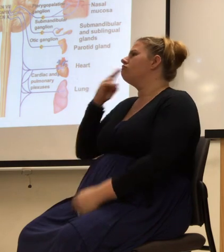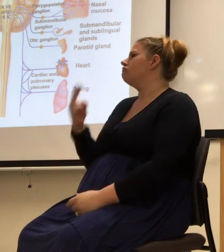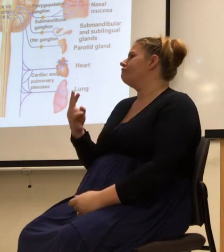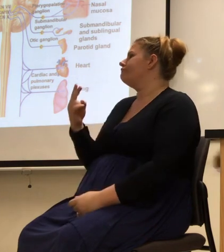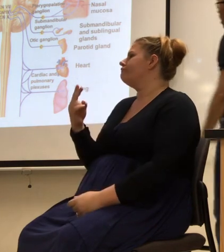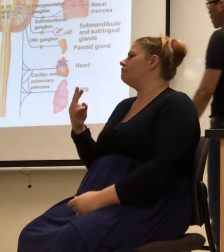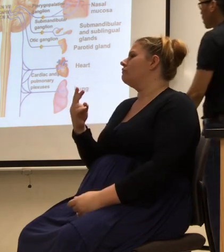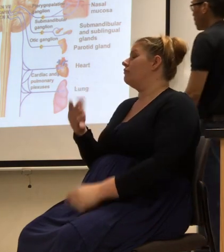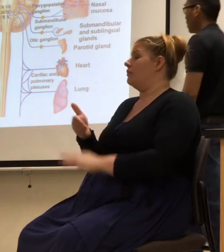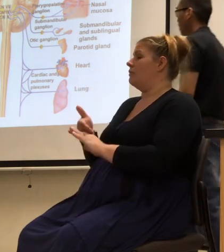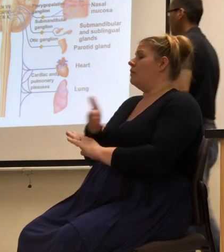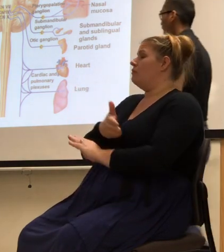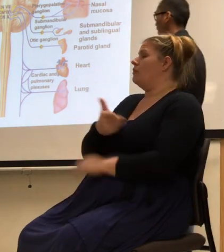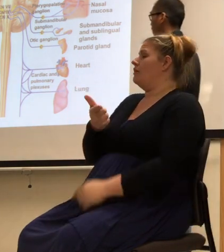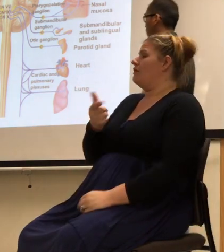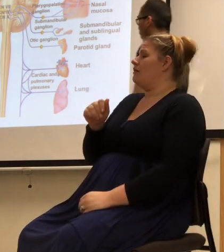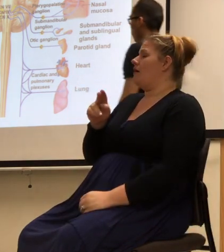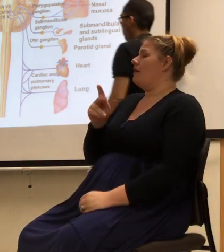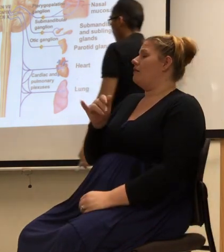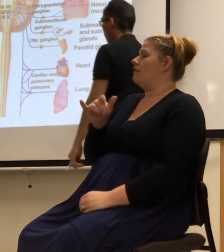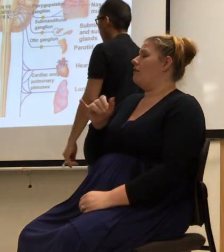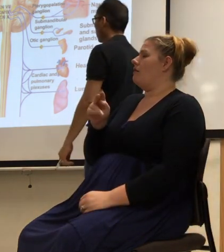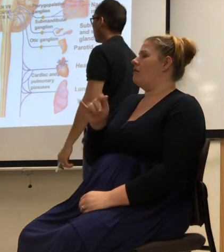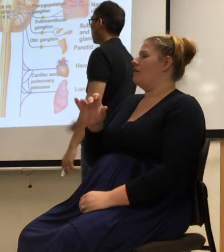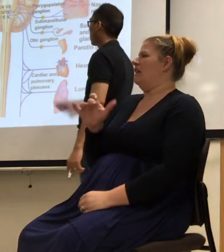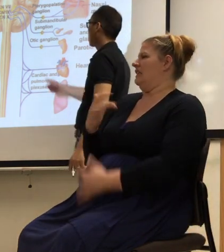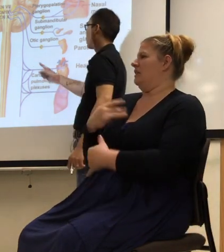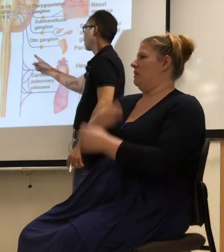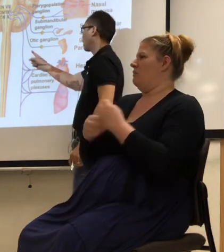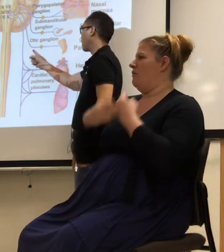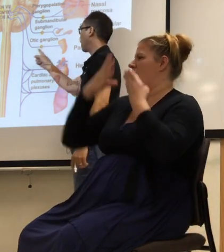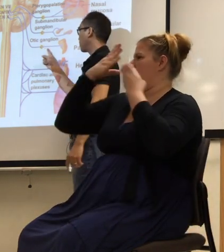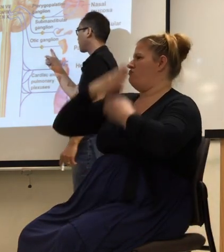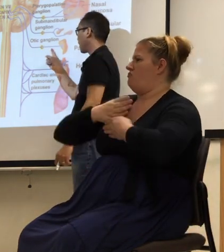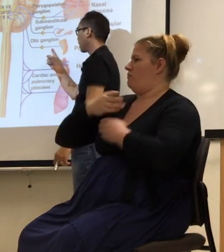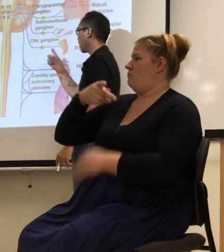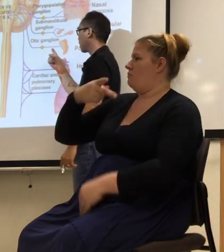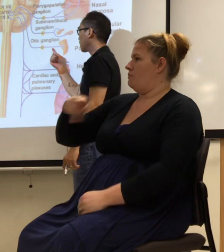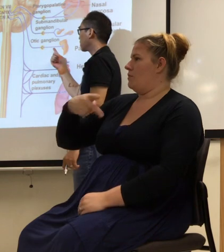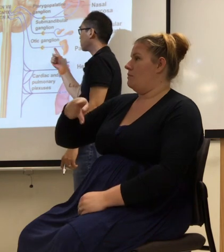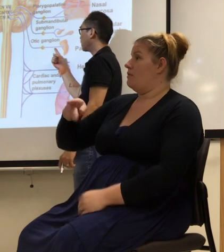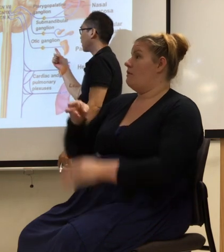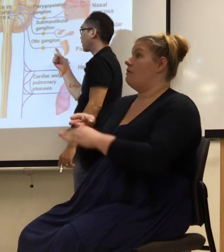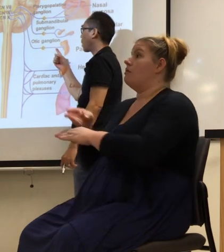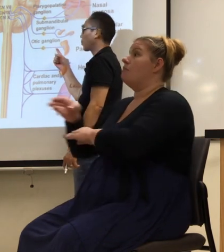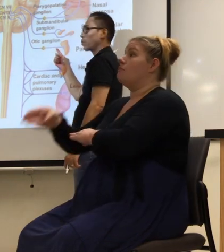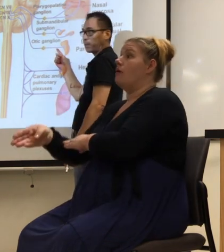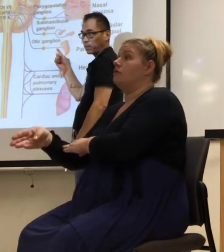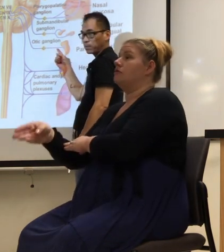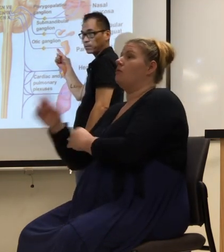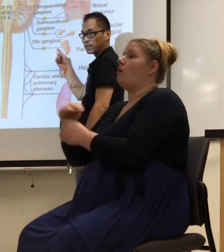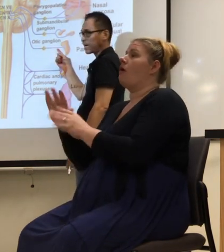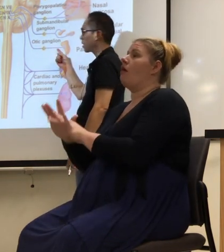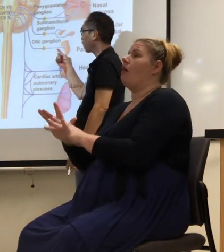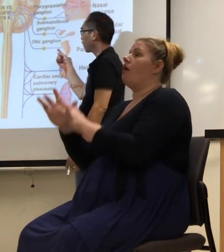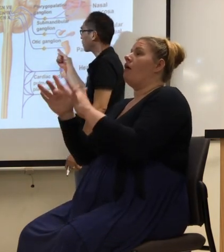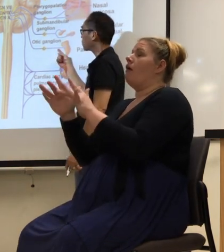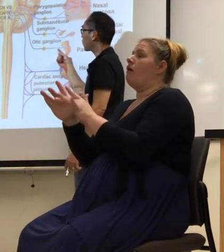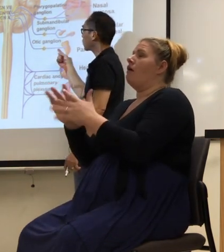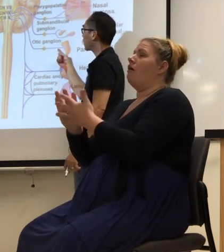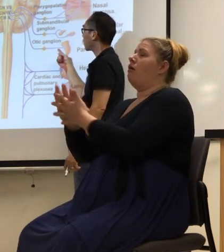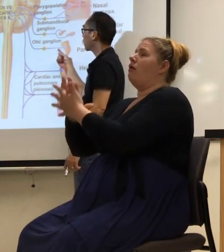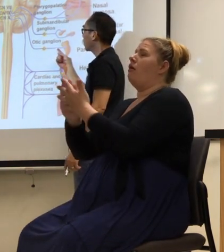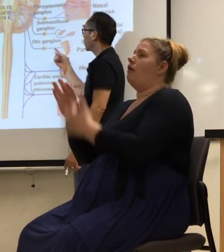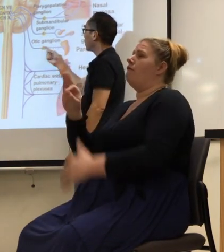the preganglionic is kind of a darker purple, and the postganglionic is a faded out purple. That's kind of what